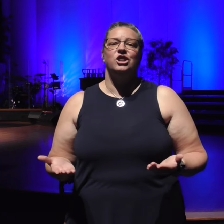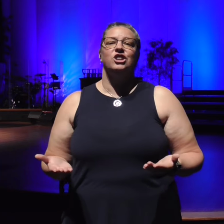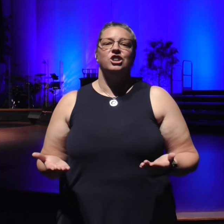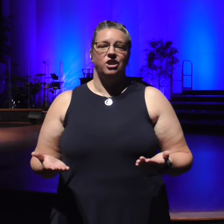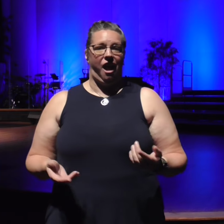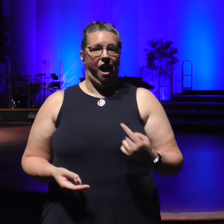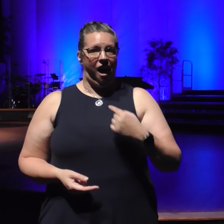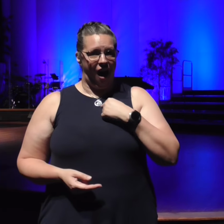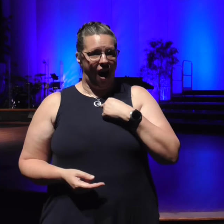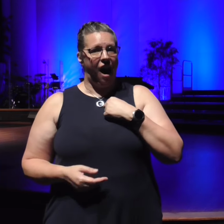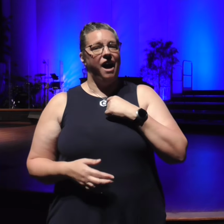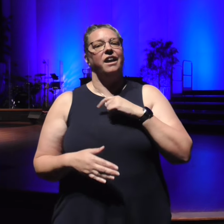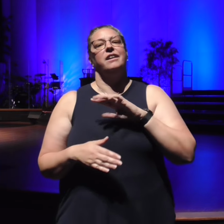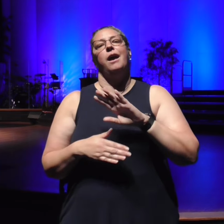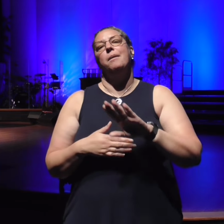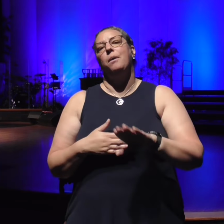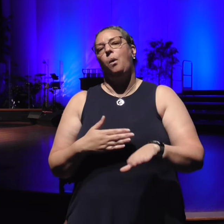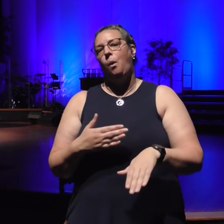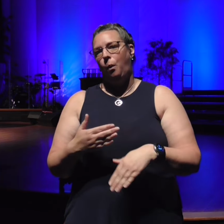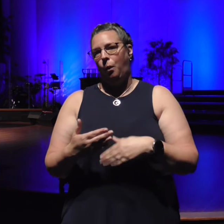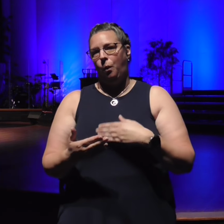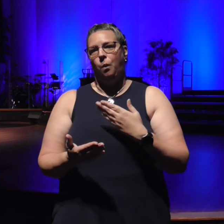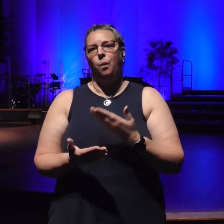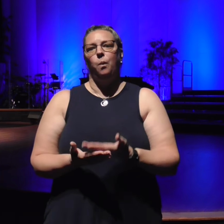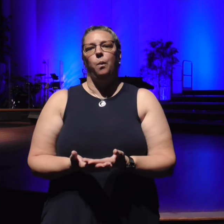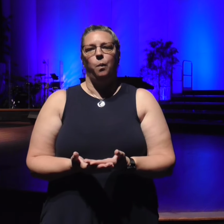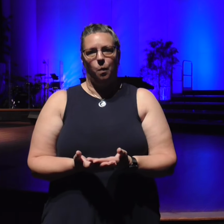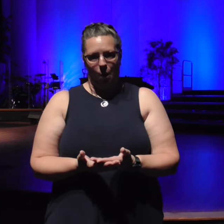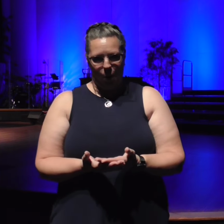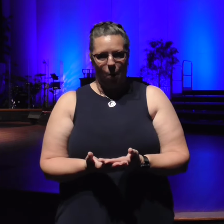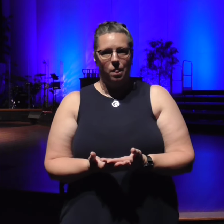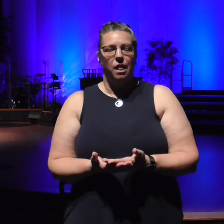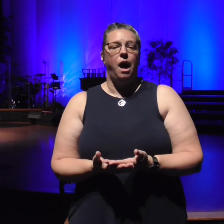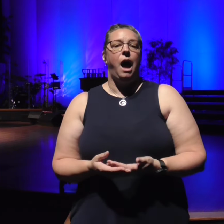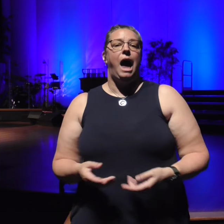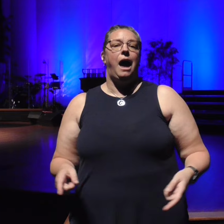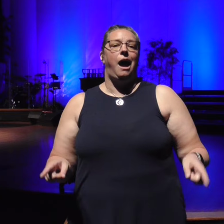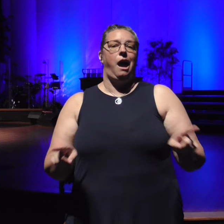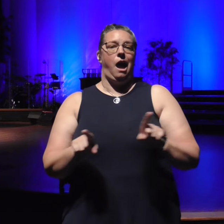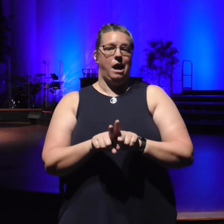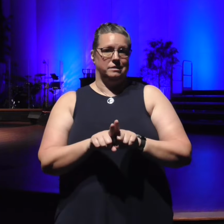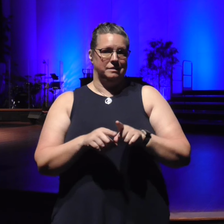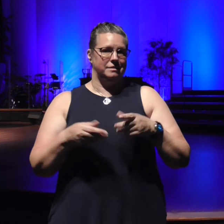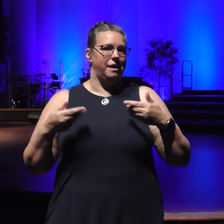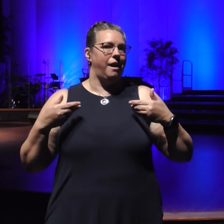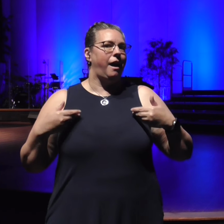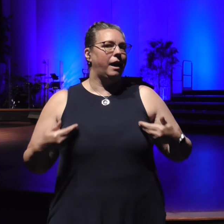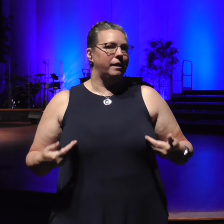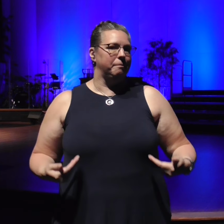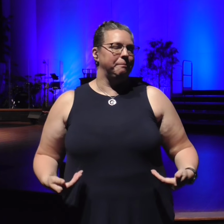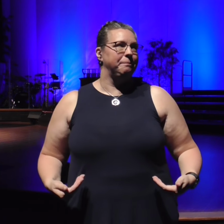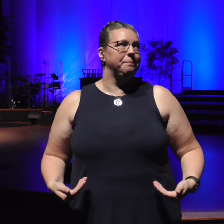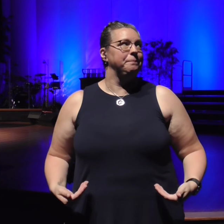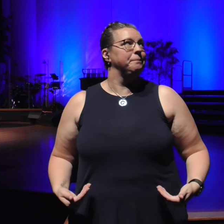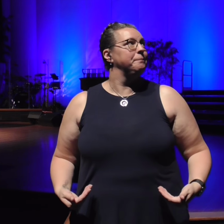I am whole as I am.